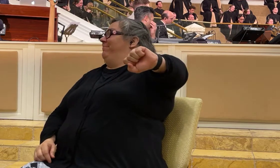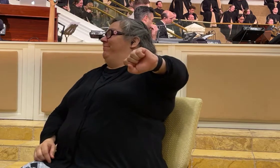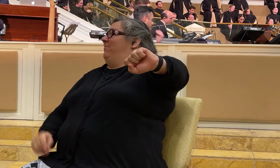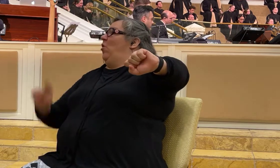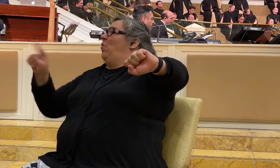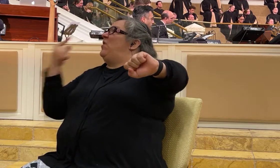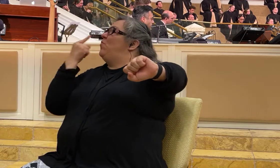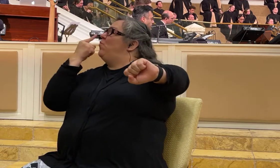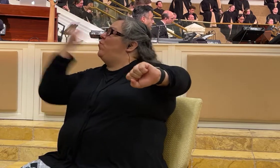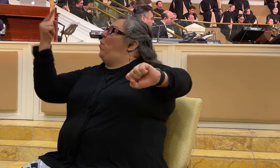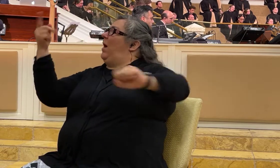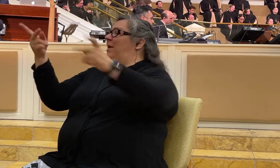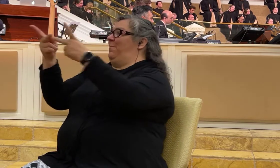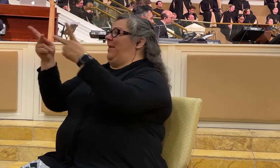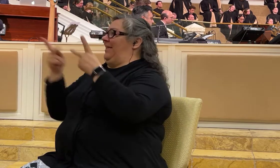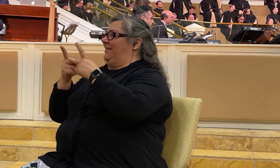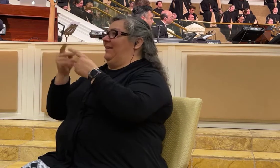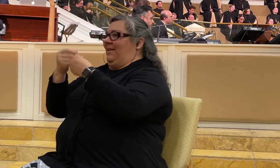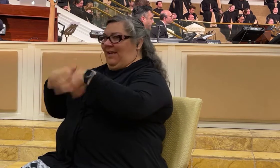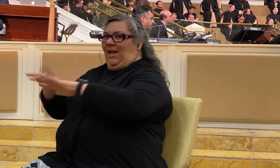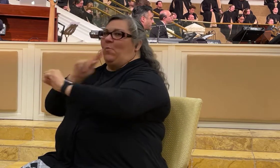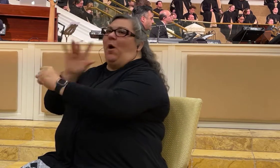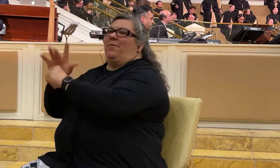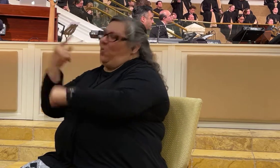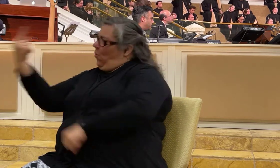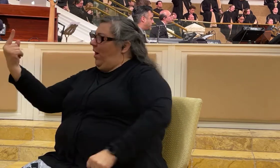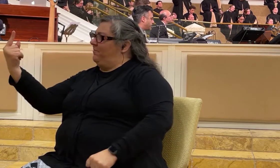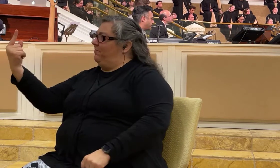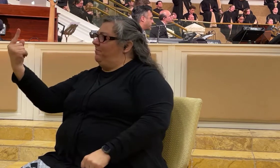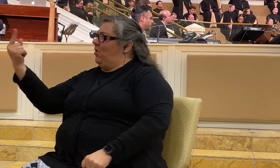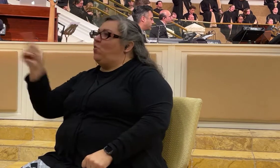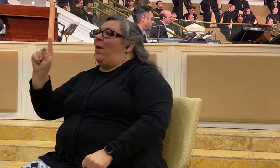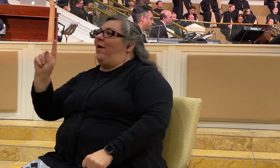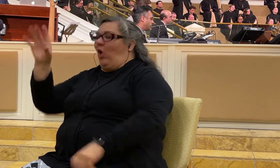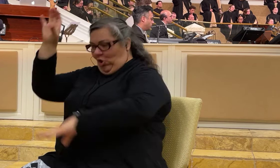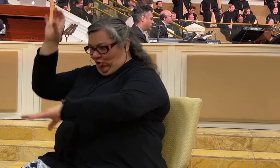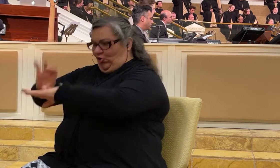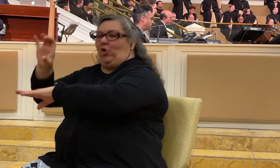There's only one place that's the land of promise, and that's the church.